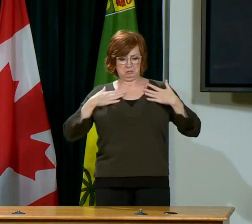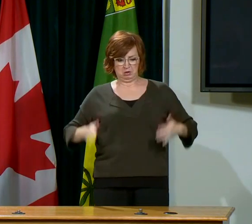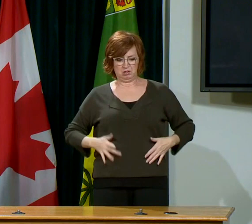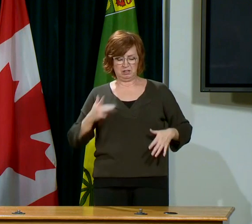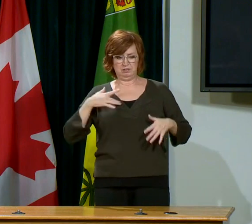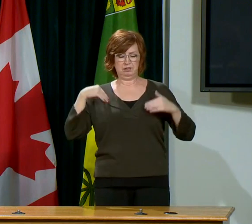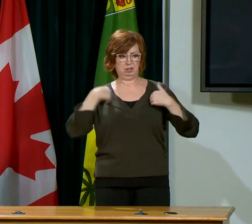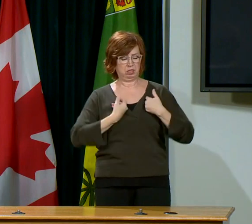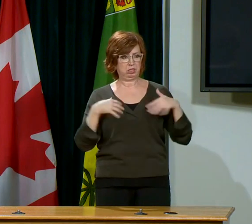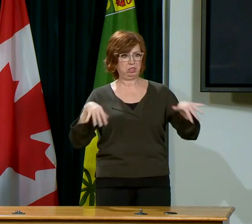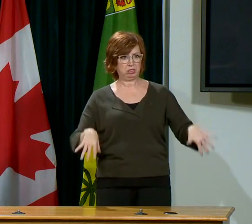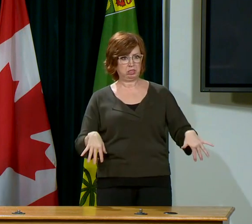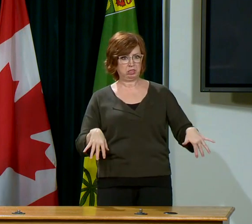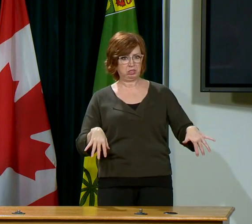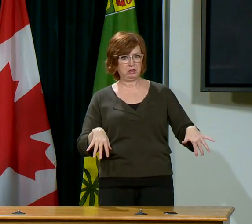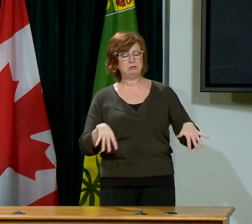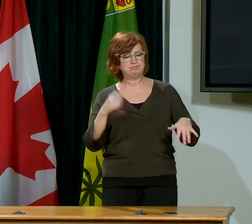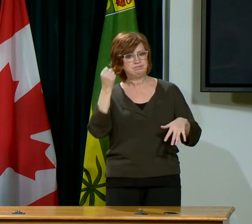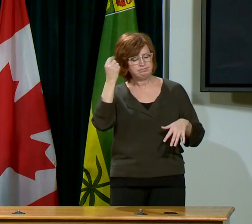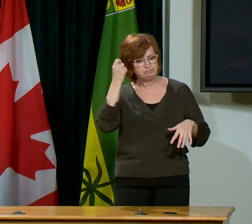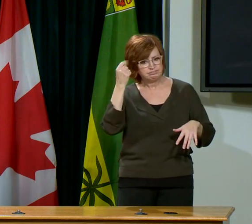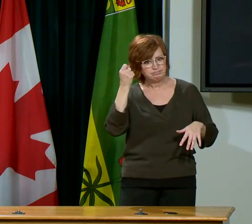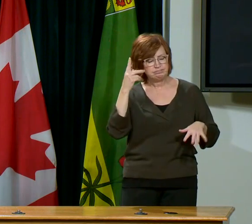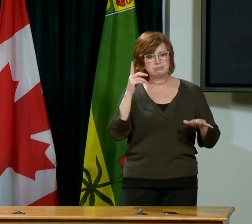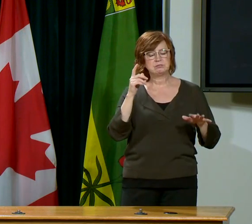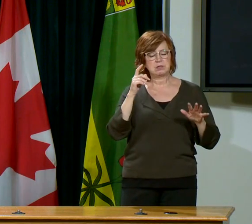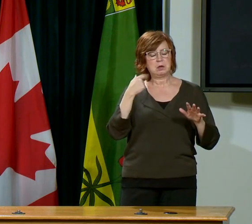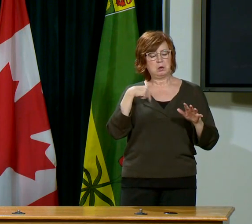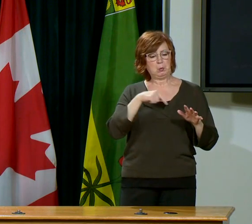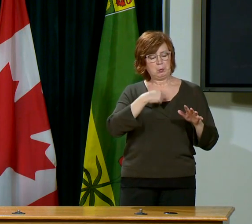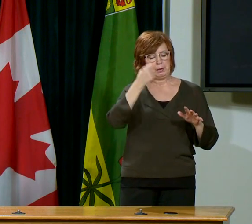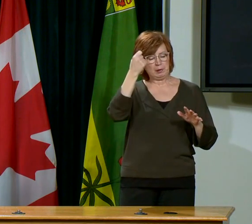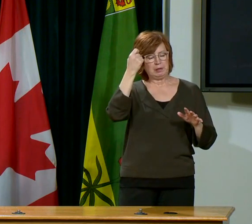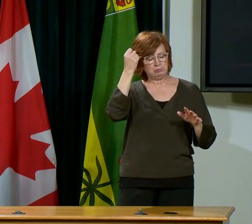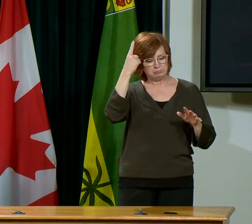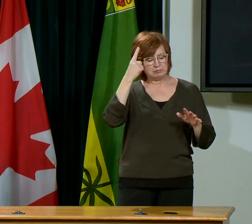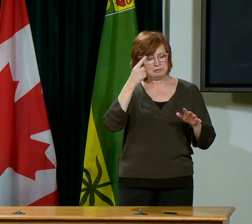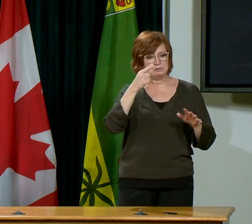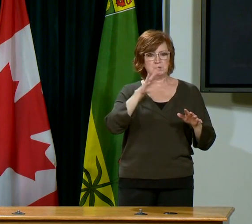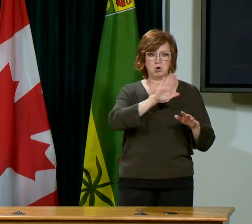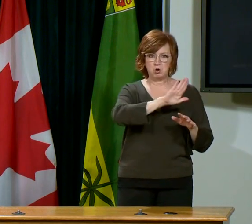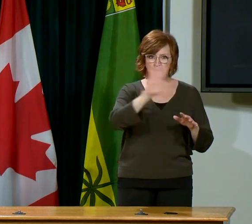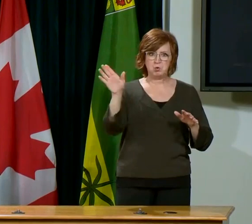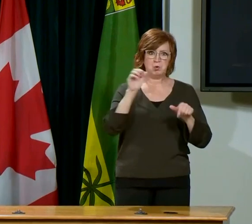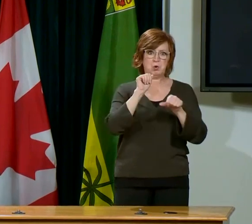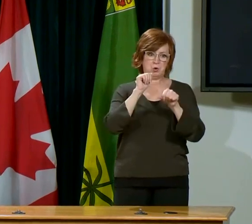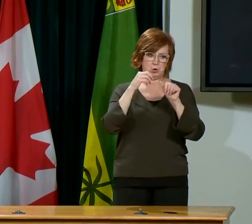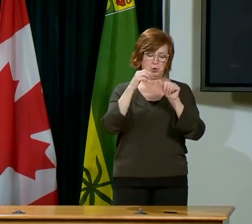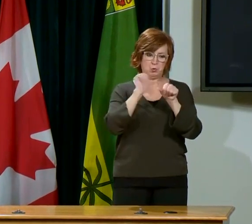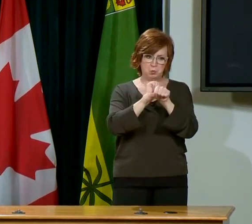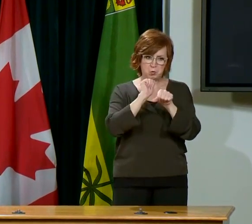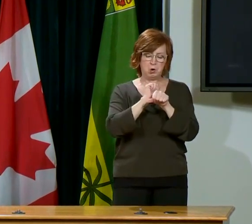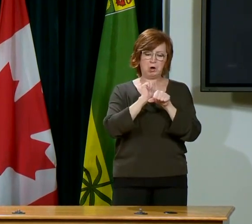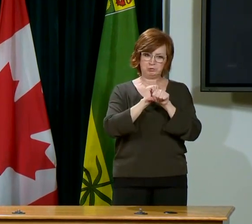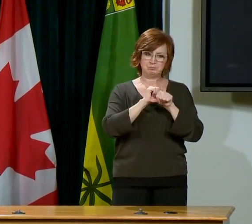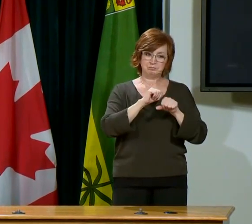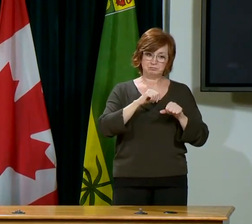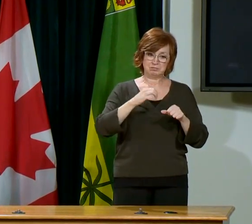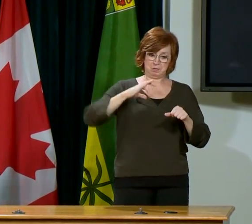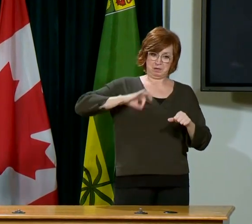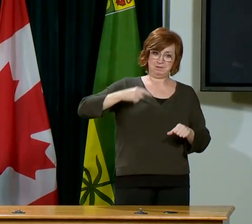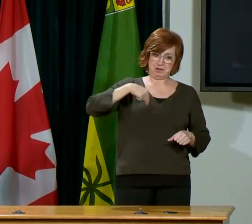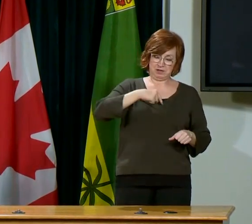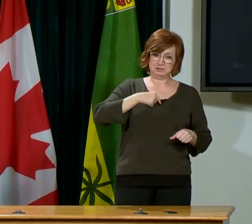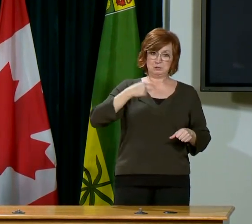you know, and we know, that you're making a difference. You're giving us time and ability to prepare our healthcare system for what may come.